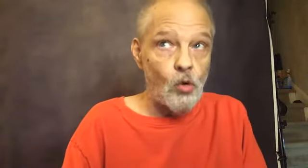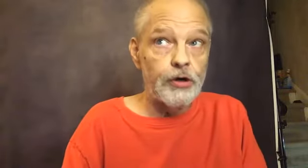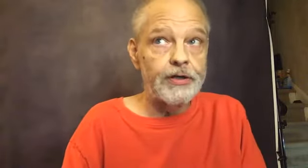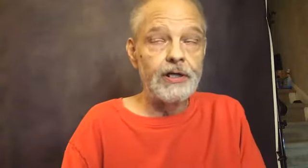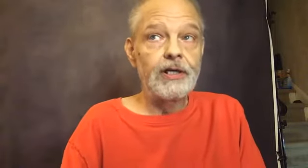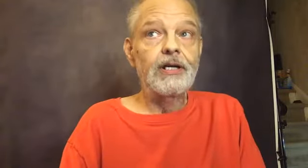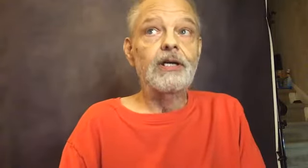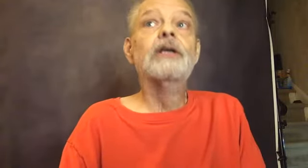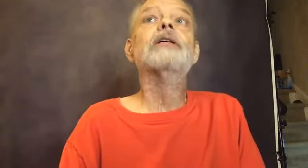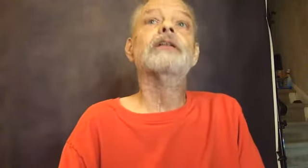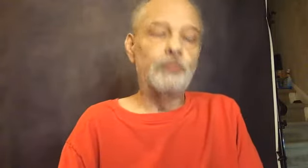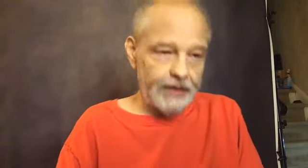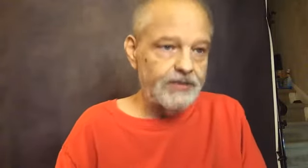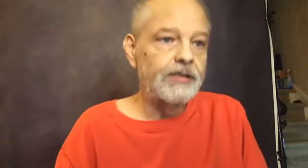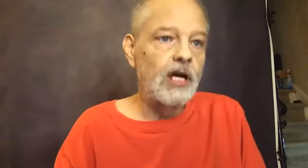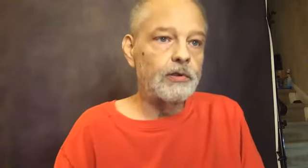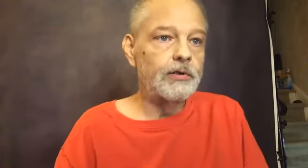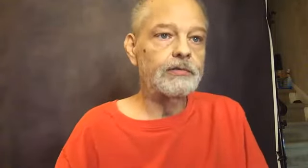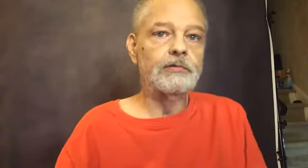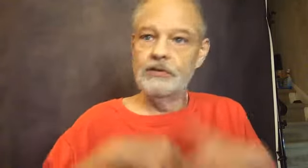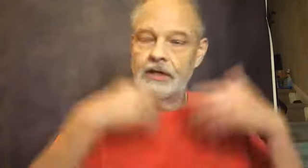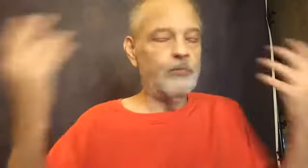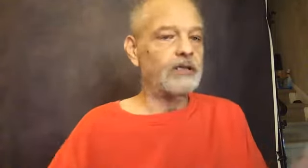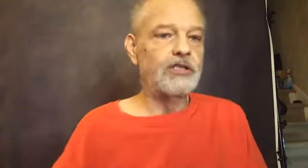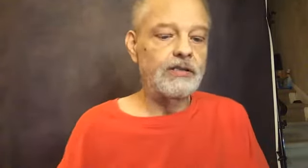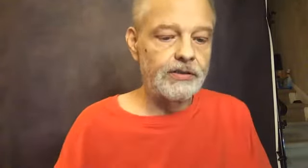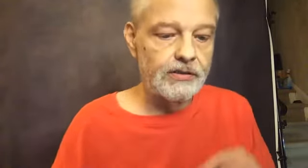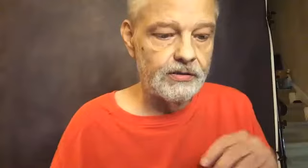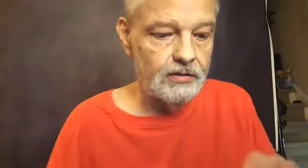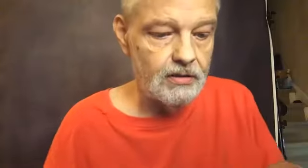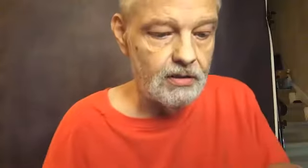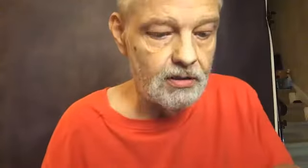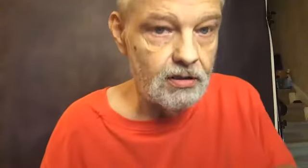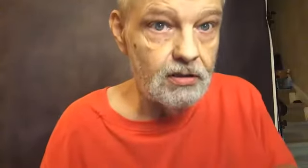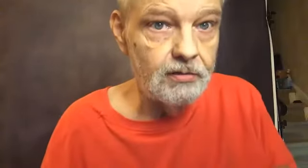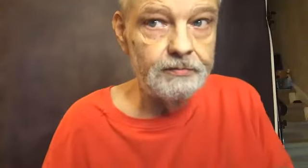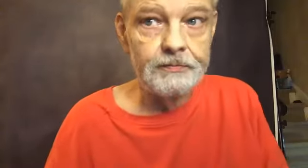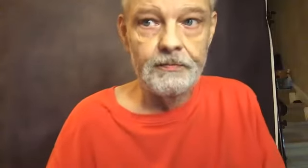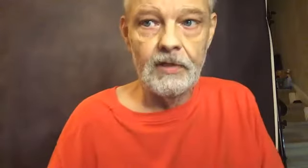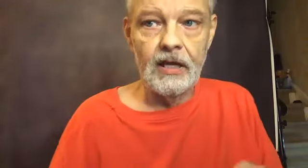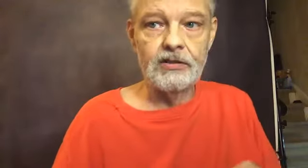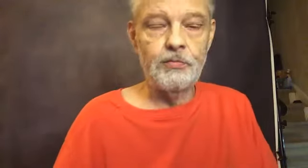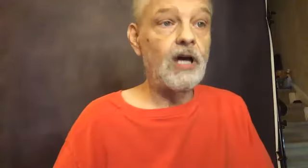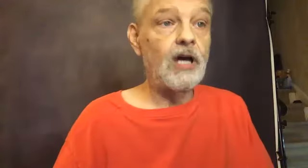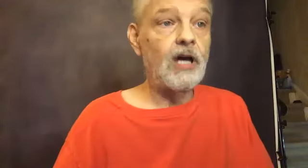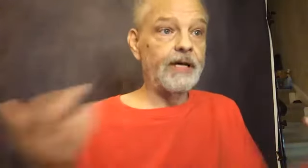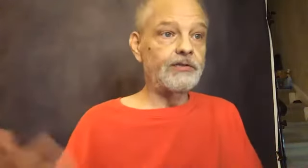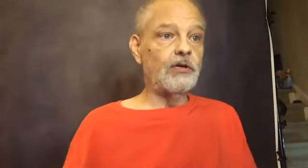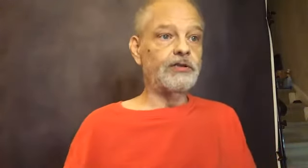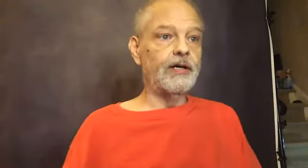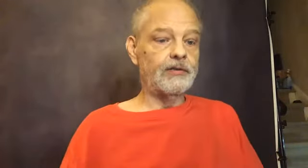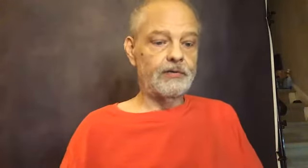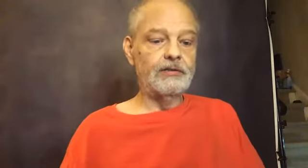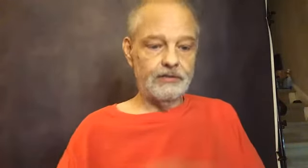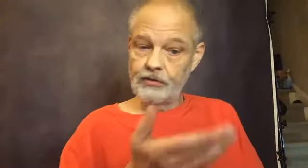cupboard. You pronounce it as cupboard. It changes to become something else altogether. So